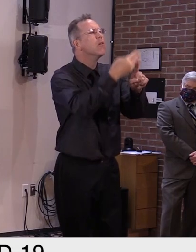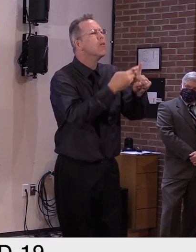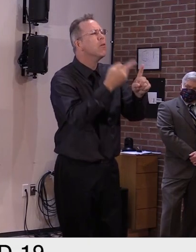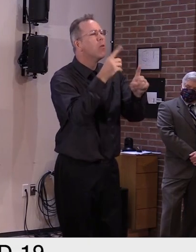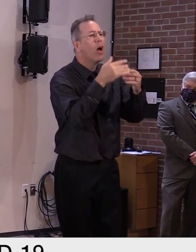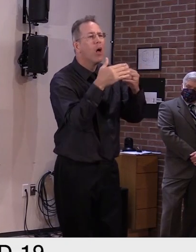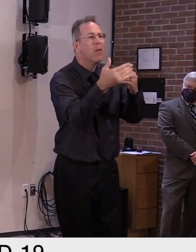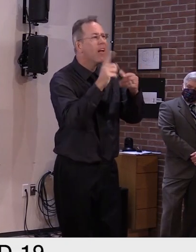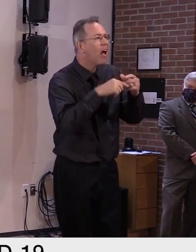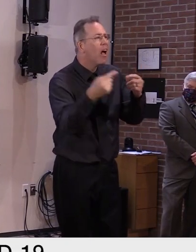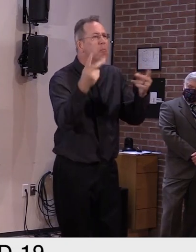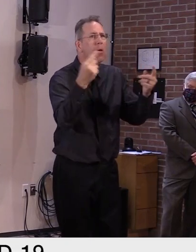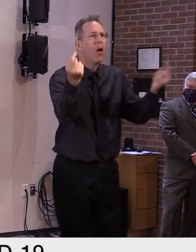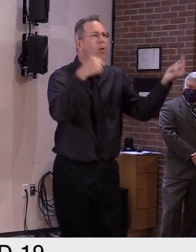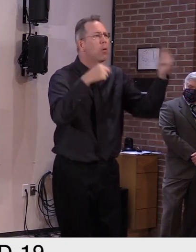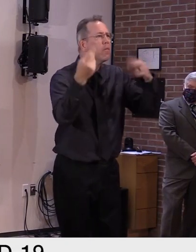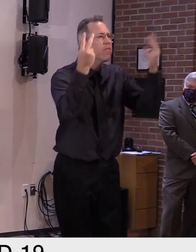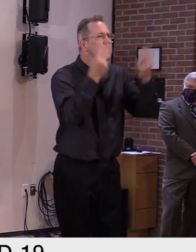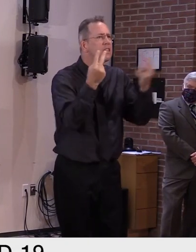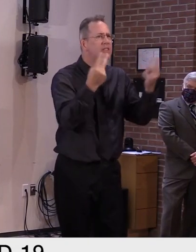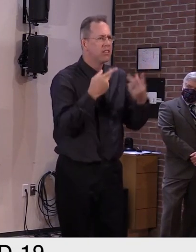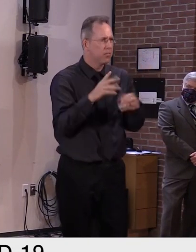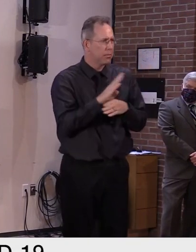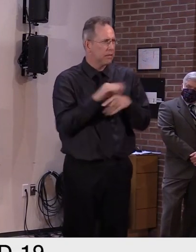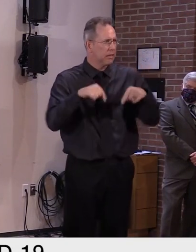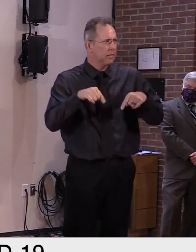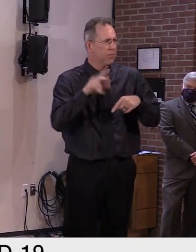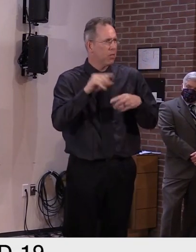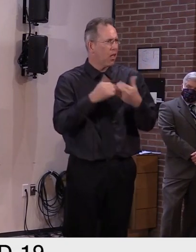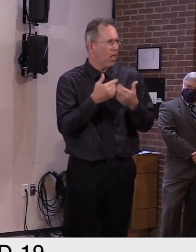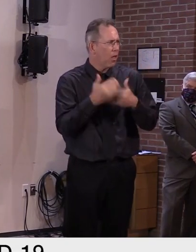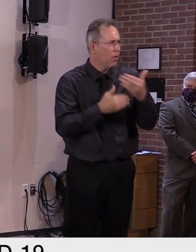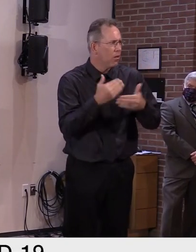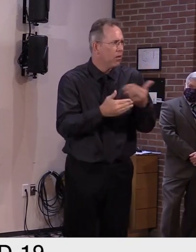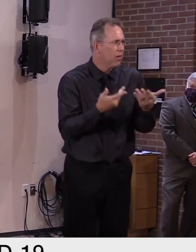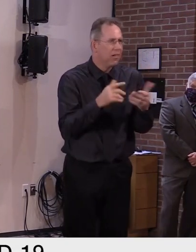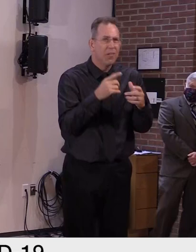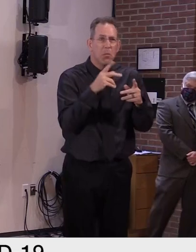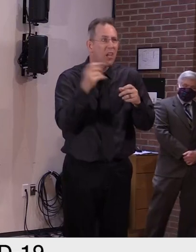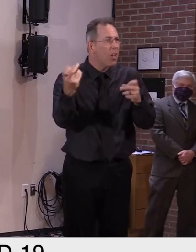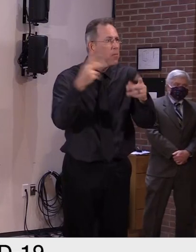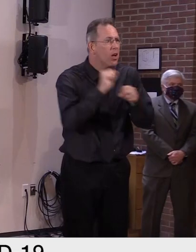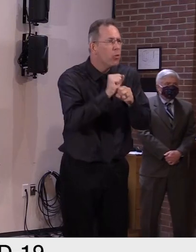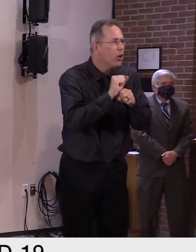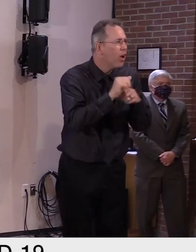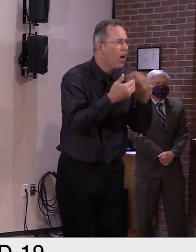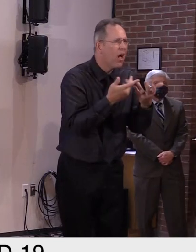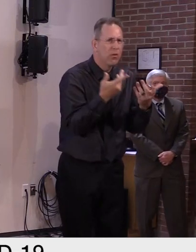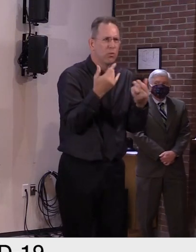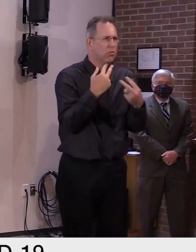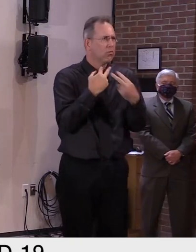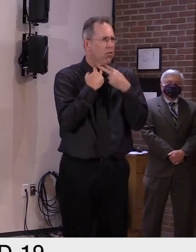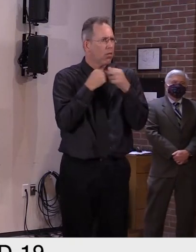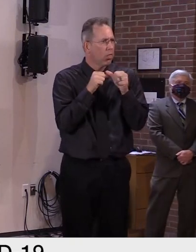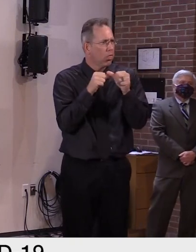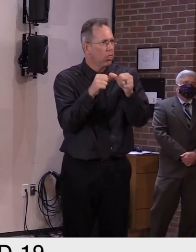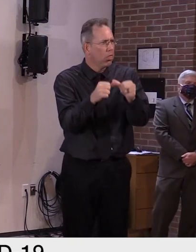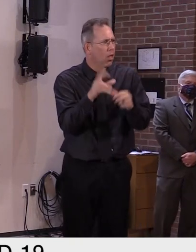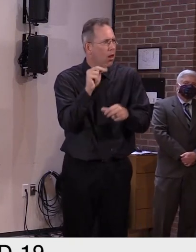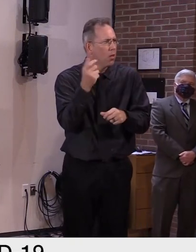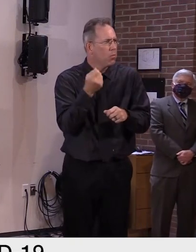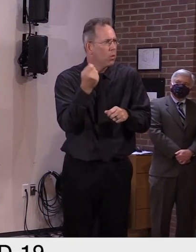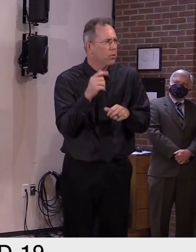Yeah, you know, it's problematic when you look at the travel map and you're seeing the outbreaks around us, surrounding us in other